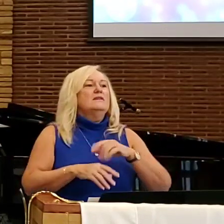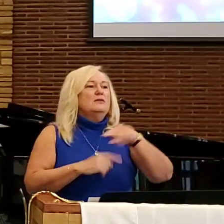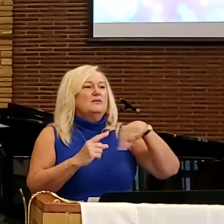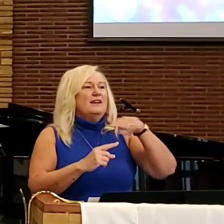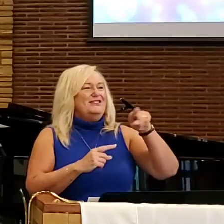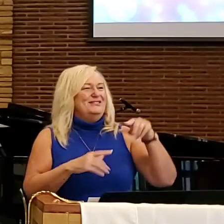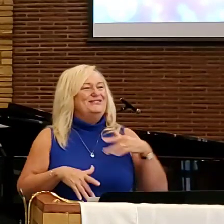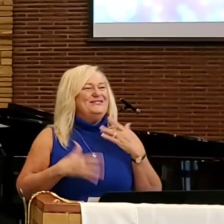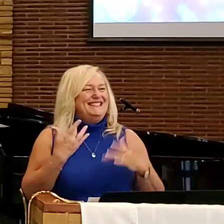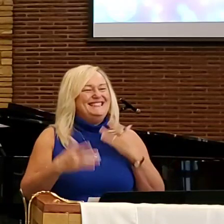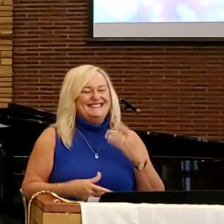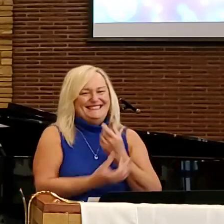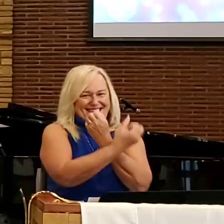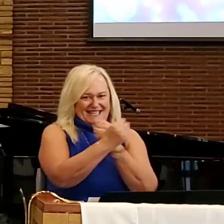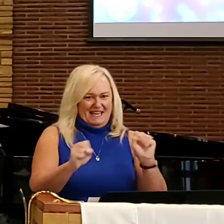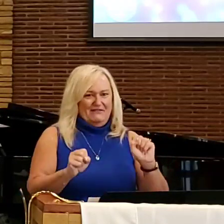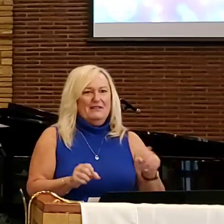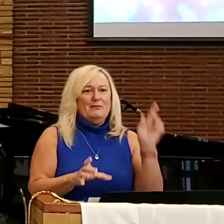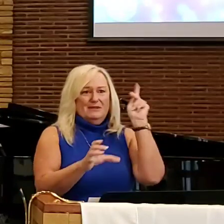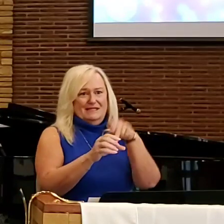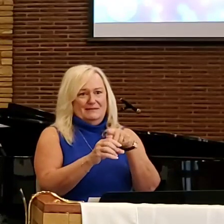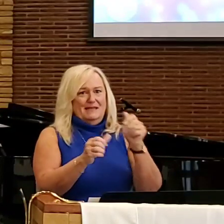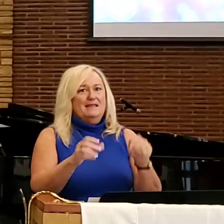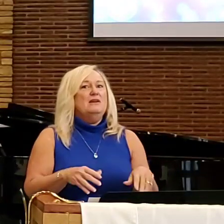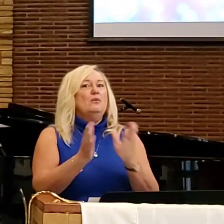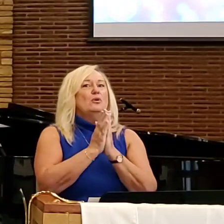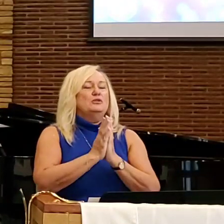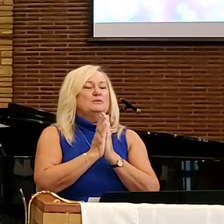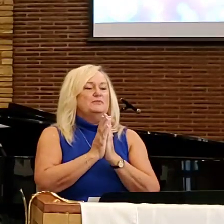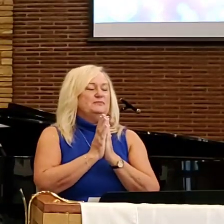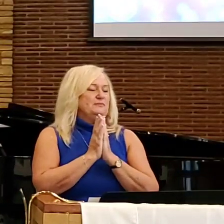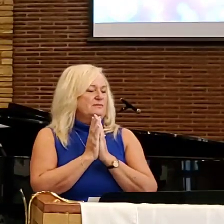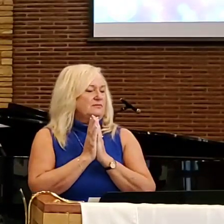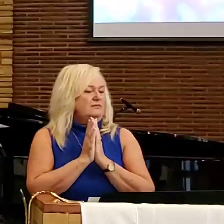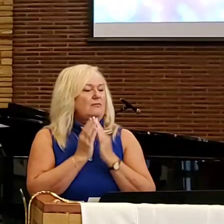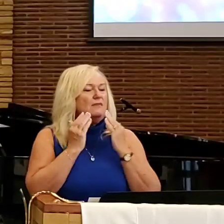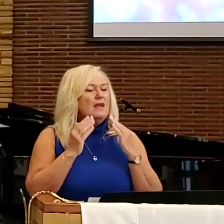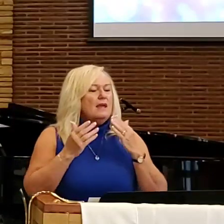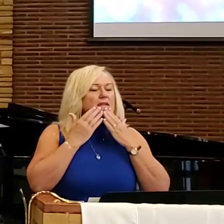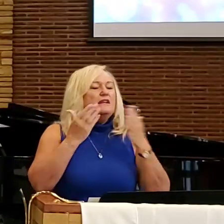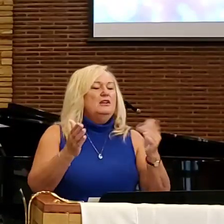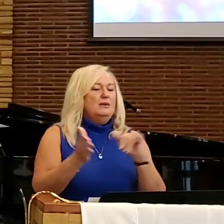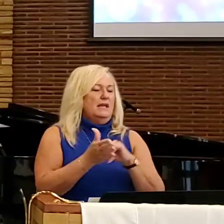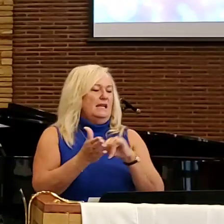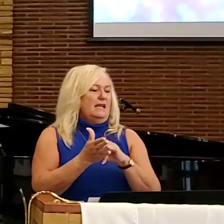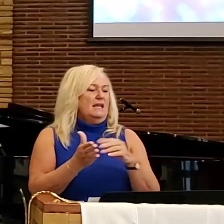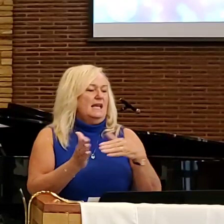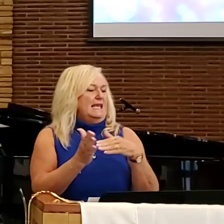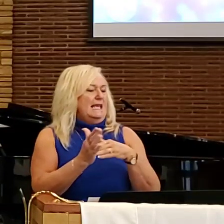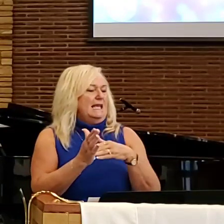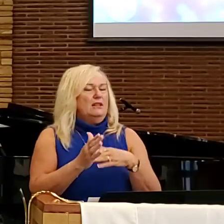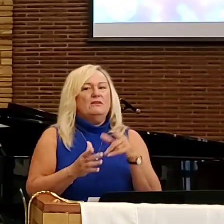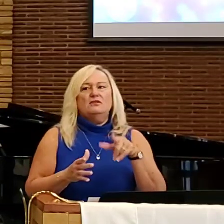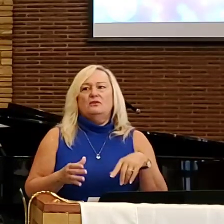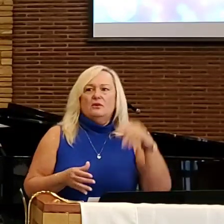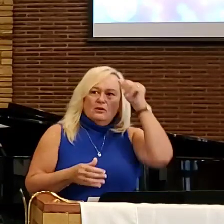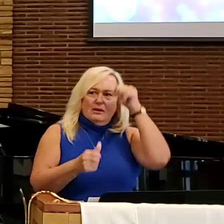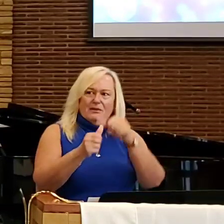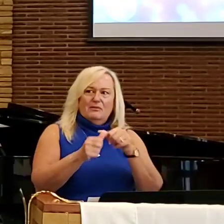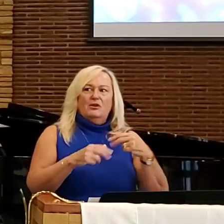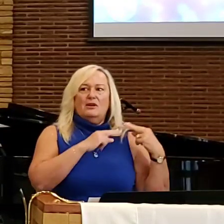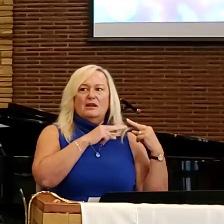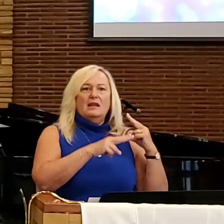you feel safe in participating in worship. And also, thank you again to those who've remembered your name tags so